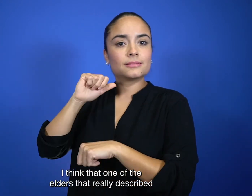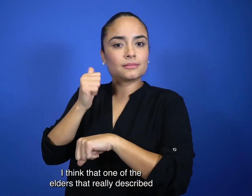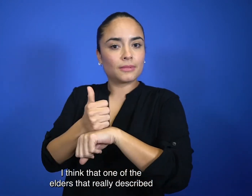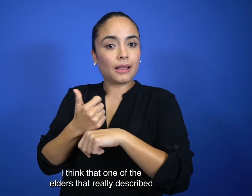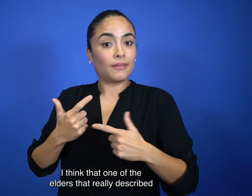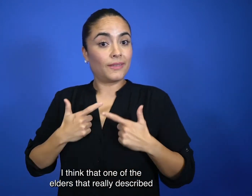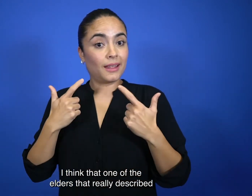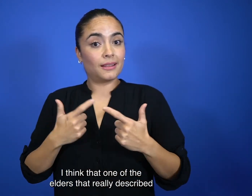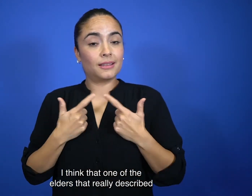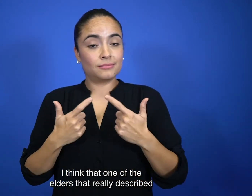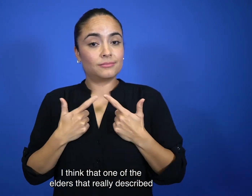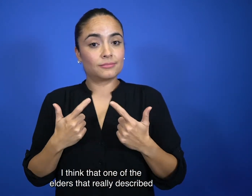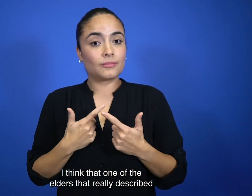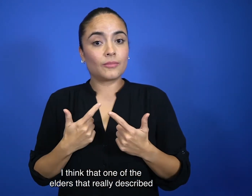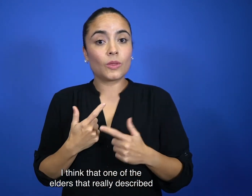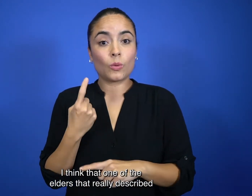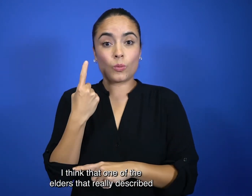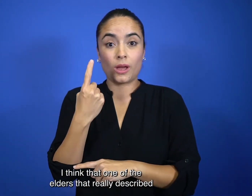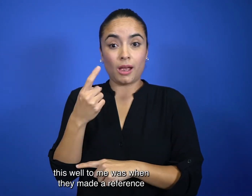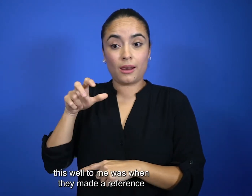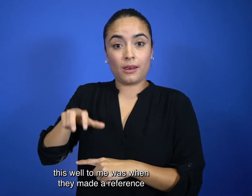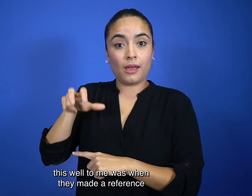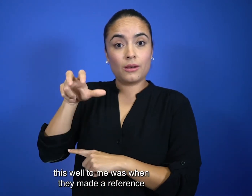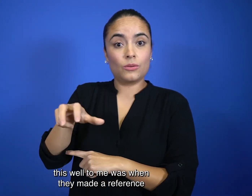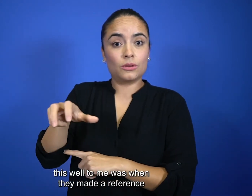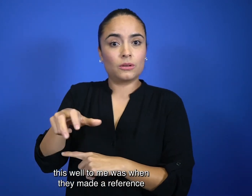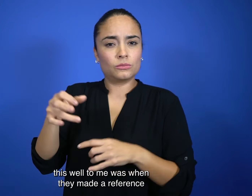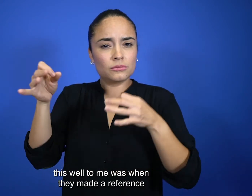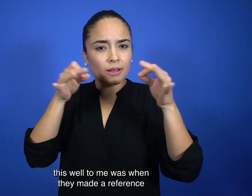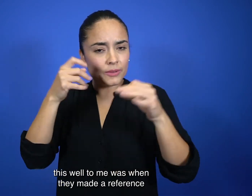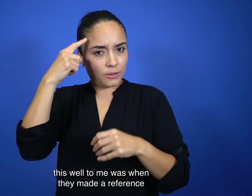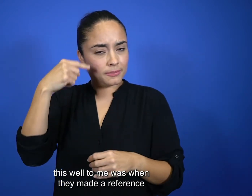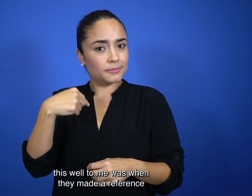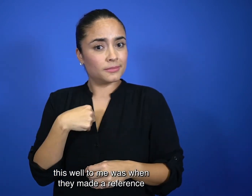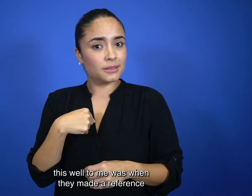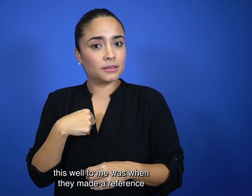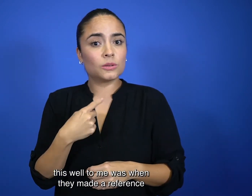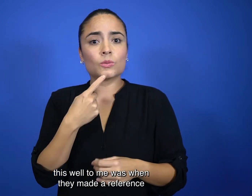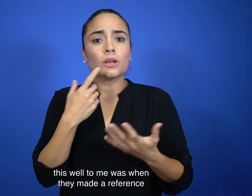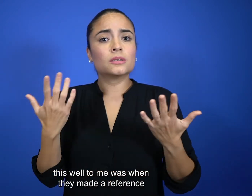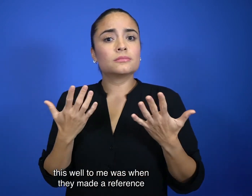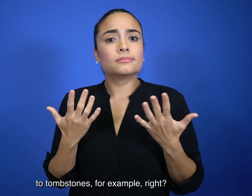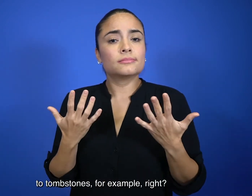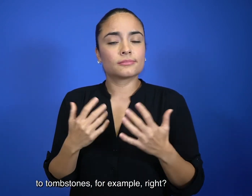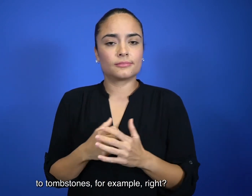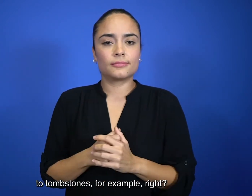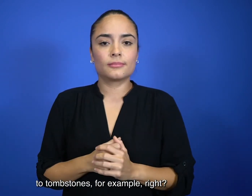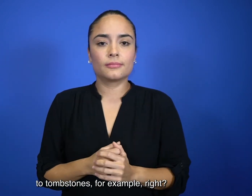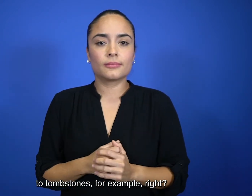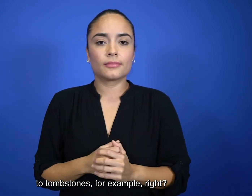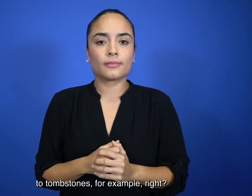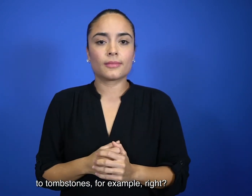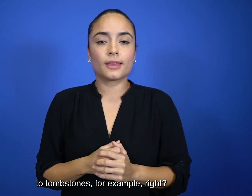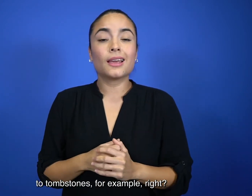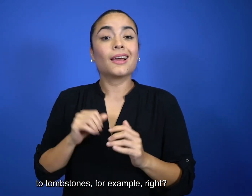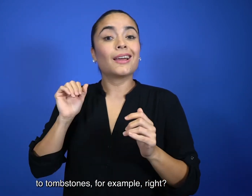of the elders that really described this well to me was when they made a reference to tombstones,